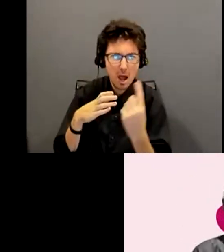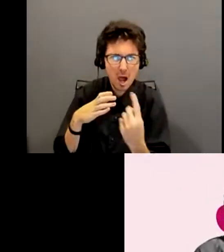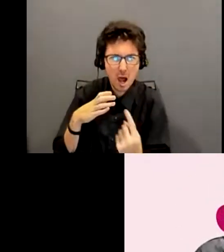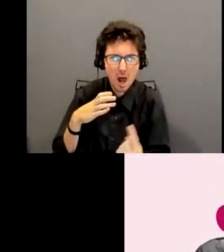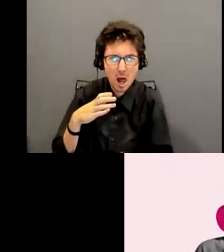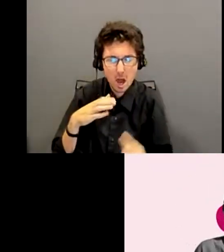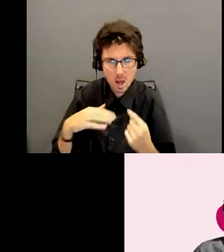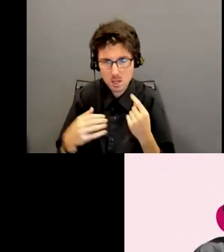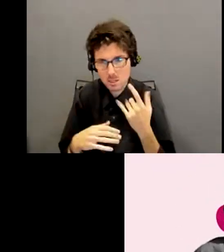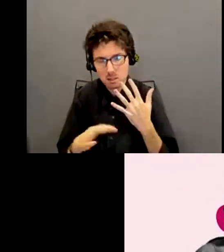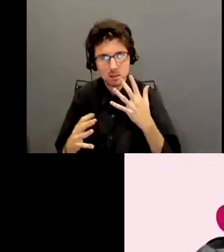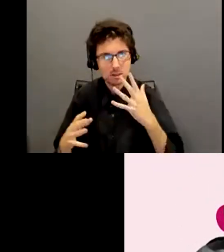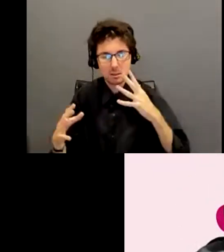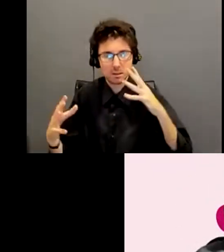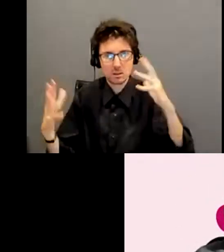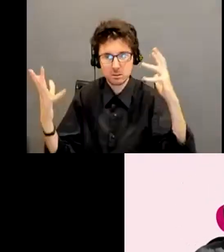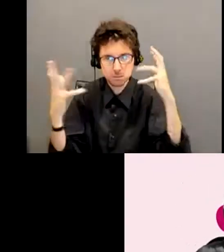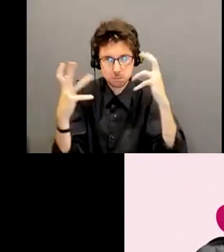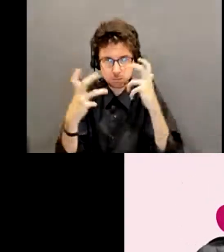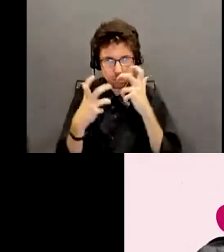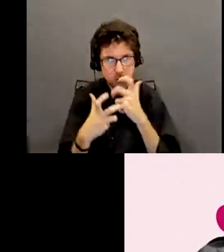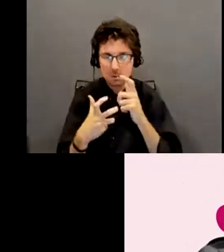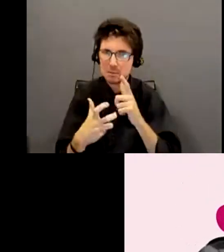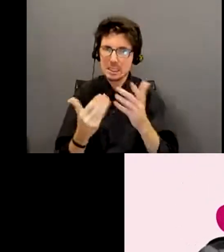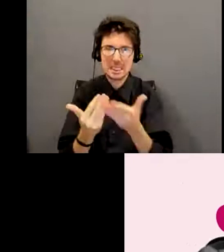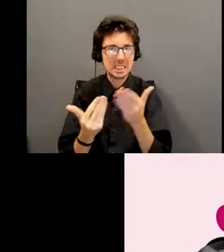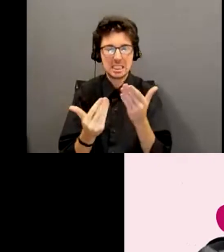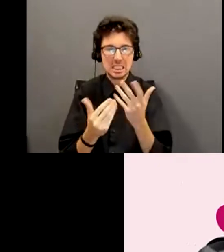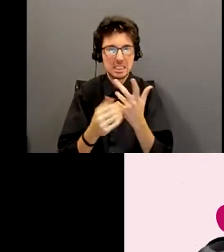was when I'm looking back at the time now,